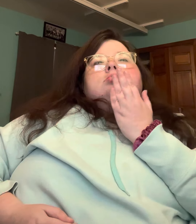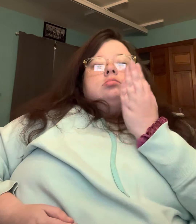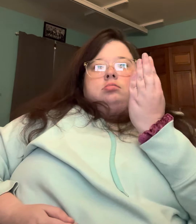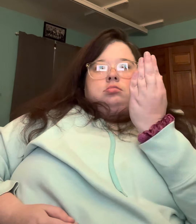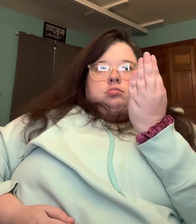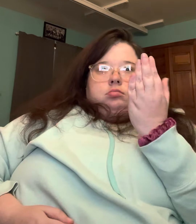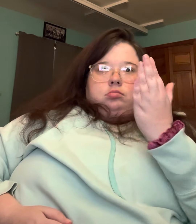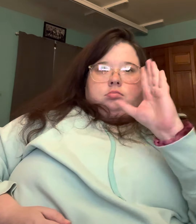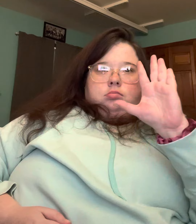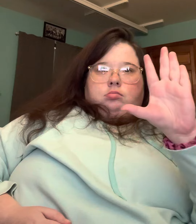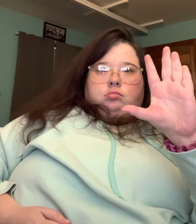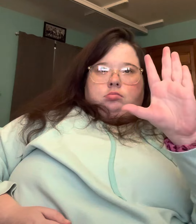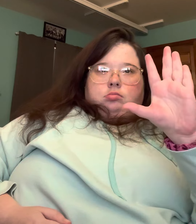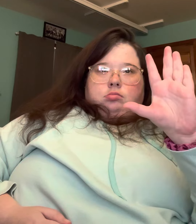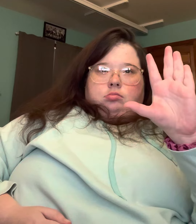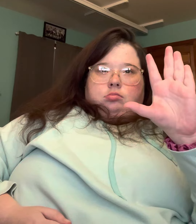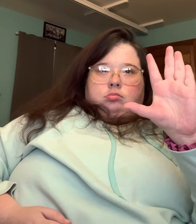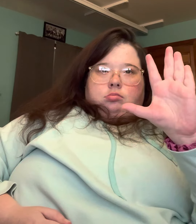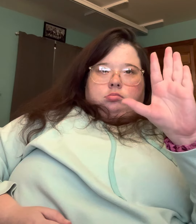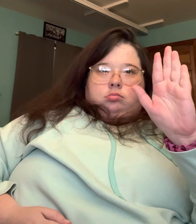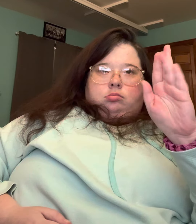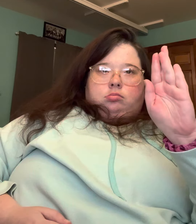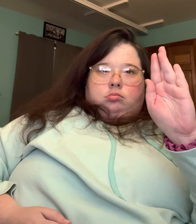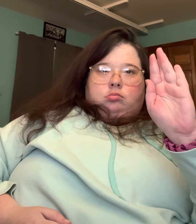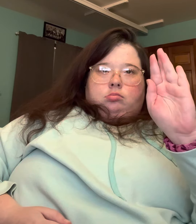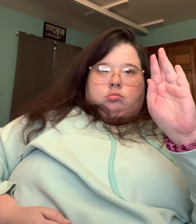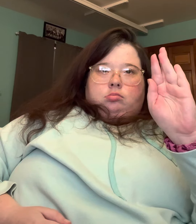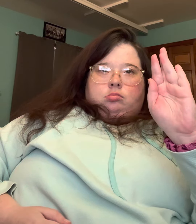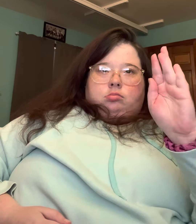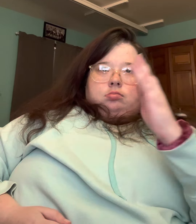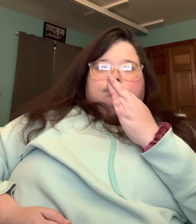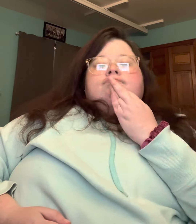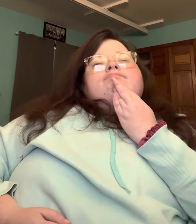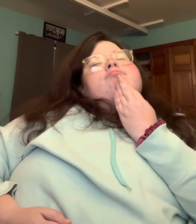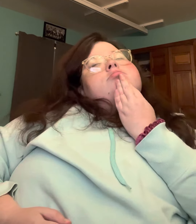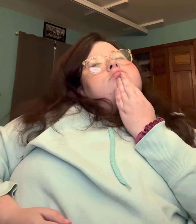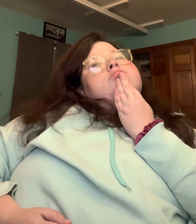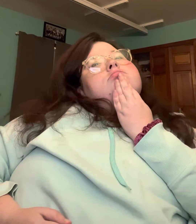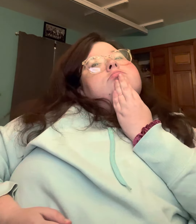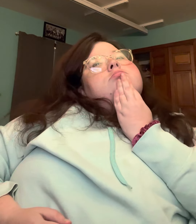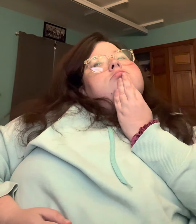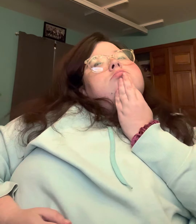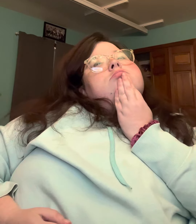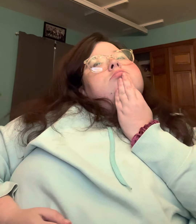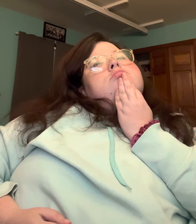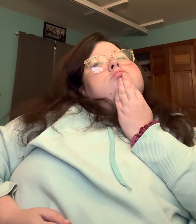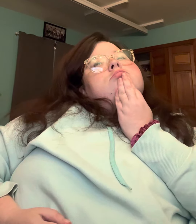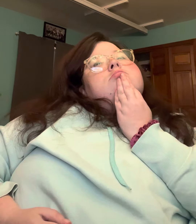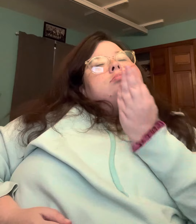make a flat hand, but your fingers are going to stay connected. Goes on your chin, goes